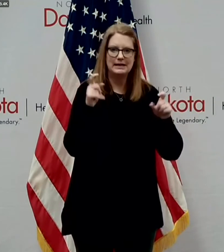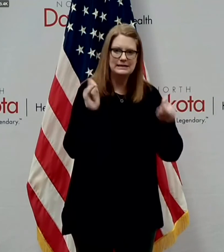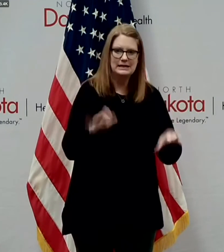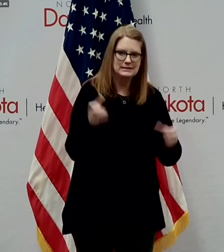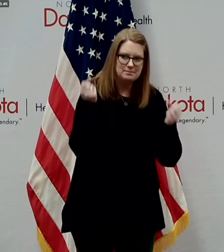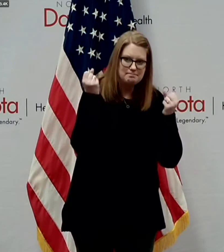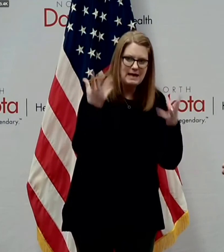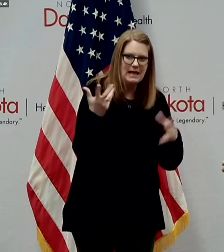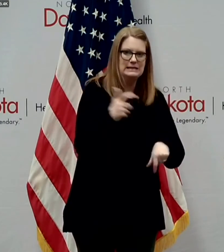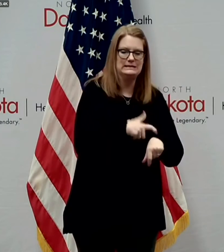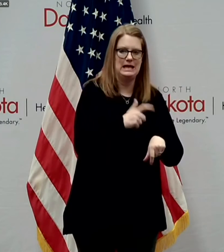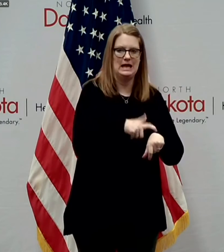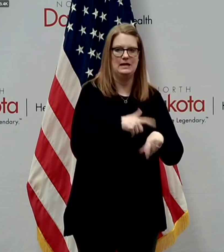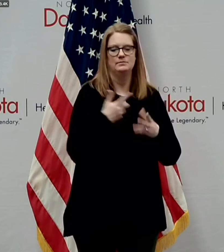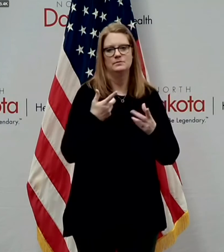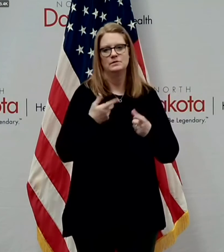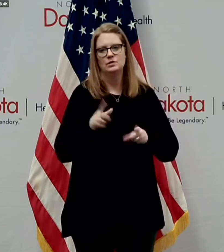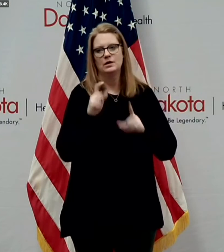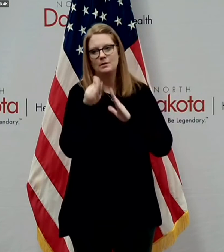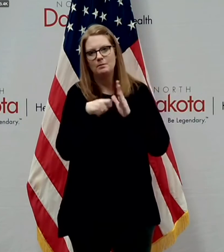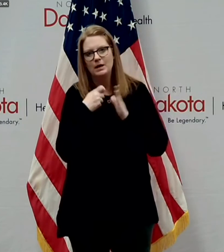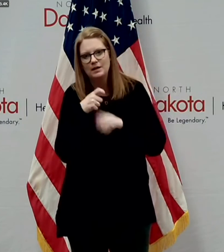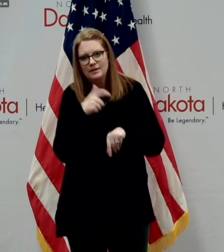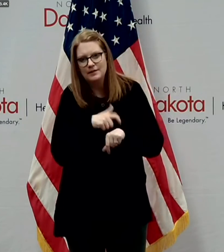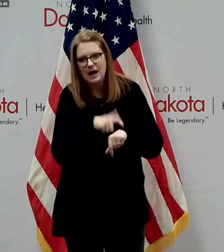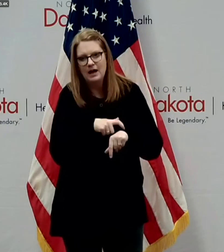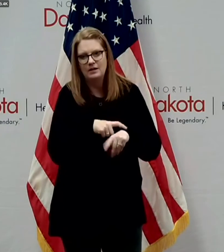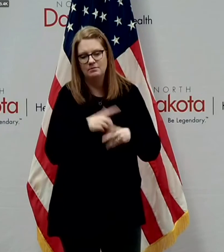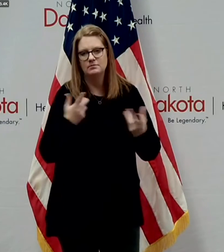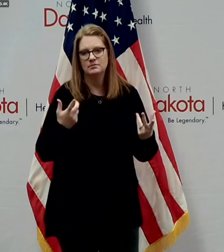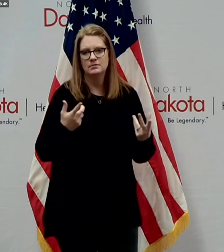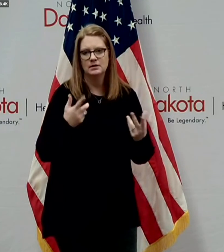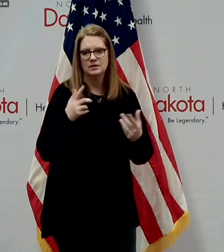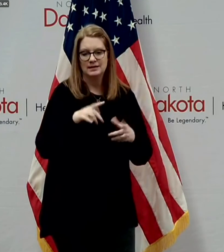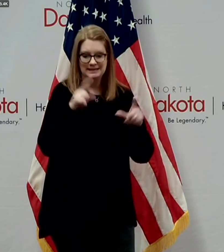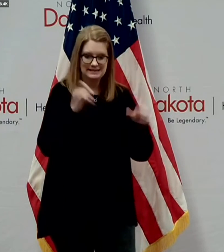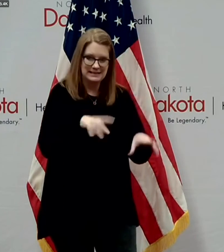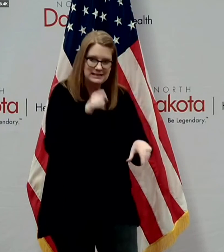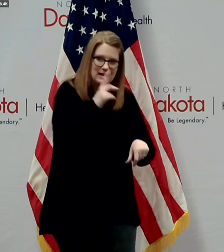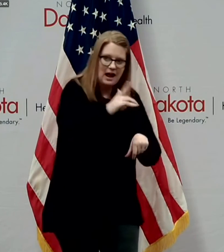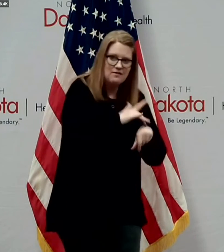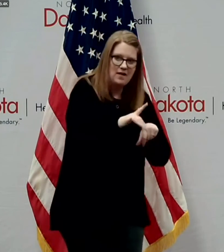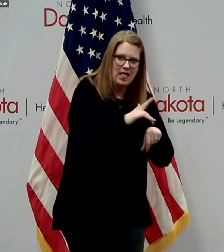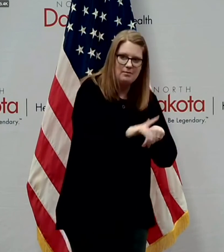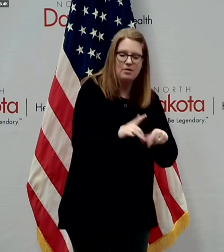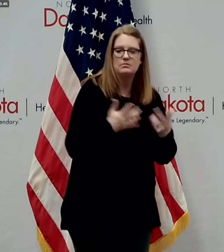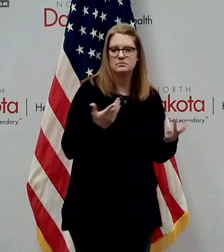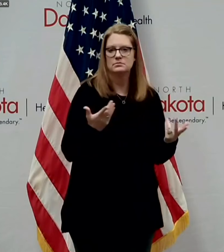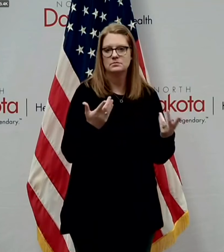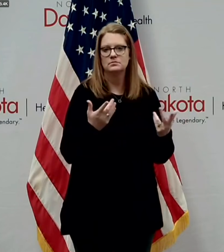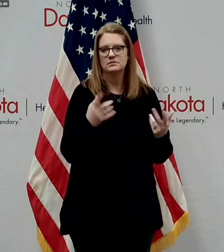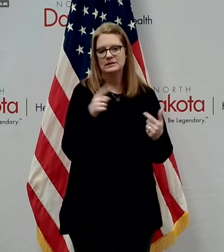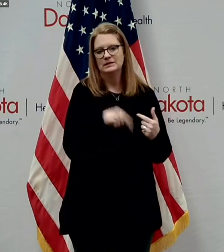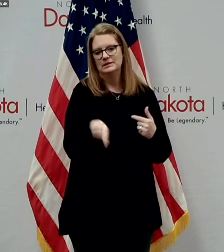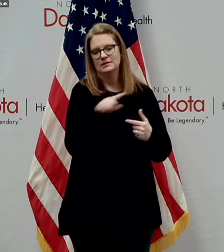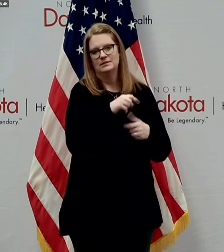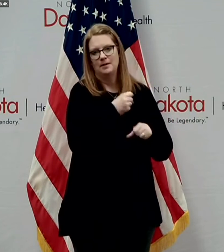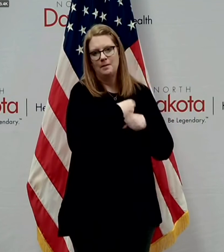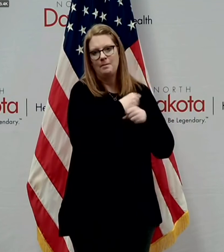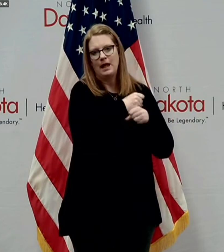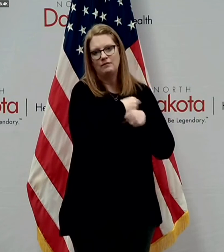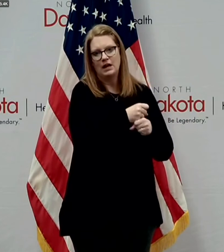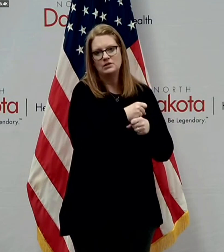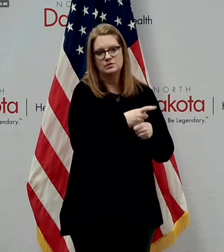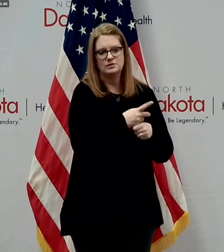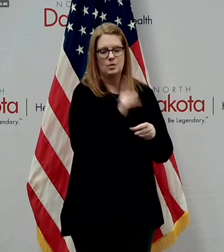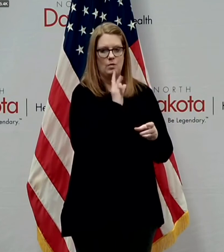times over a period of time if there was an outbreak. That testing not available yet, but know that is, manufacturers are hard